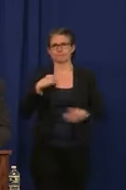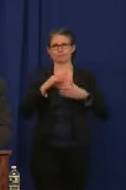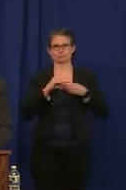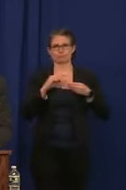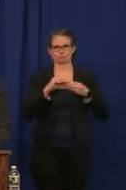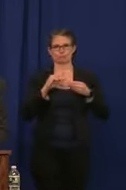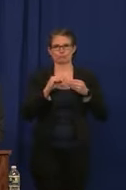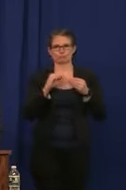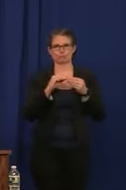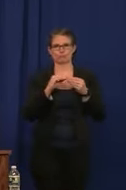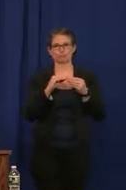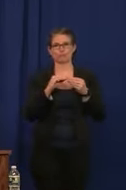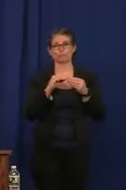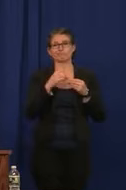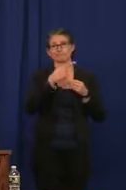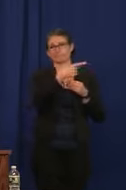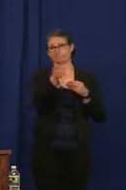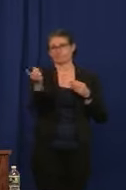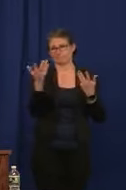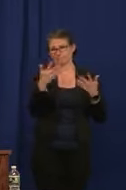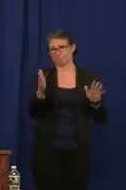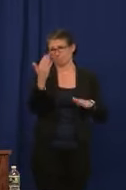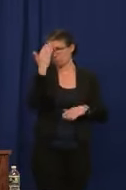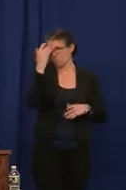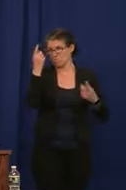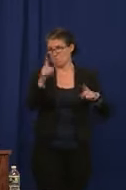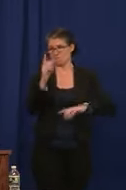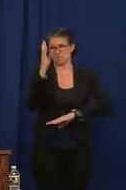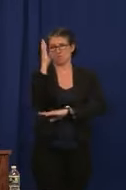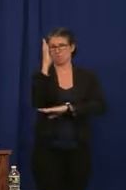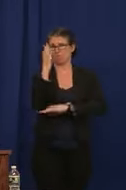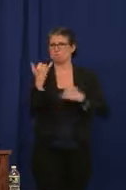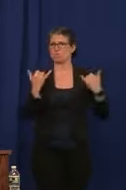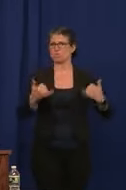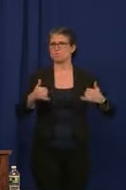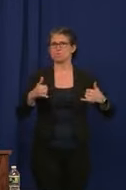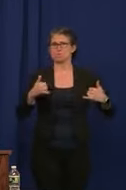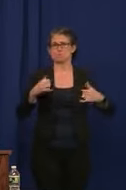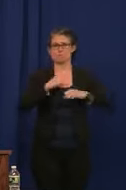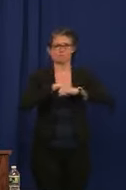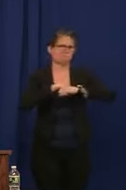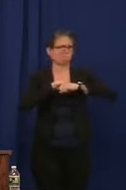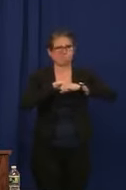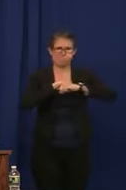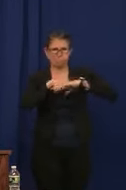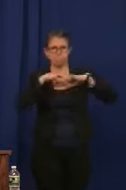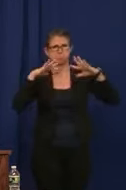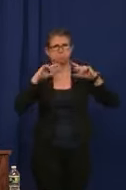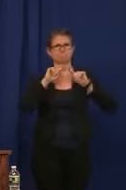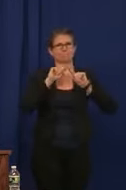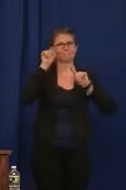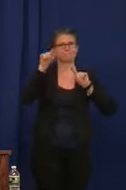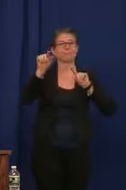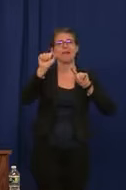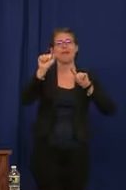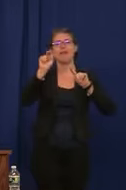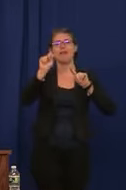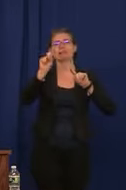now, earlier today, an explosion rocked the Androscoggin Mill in the town of Jay in Franklin